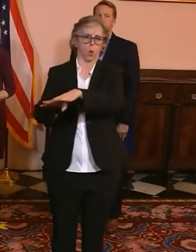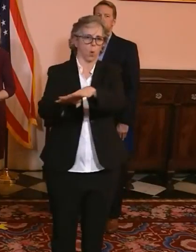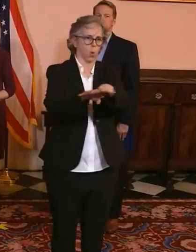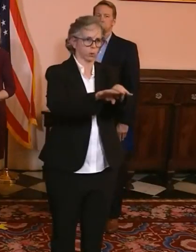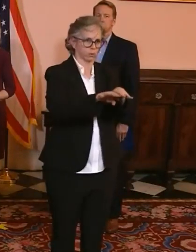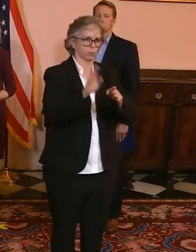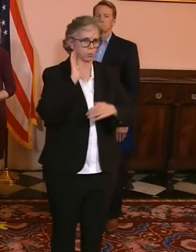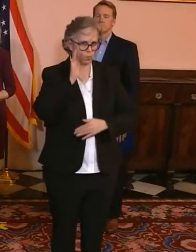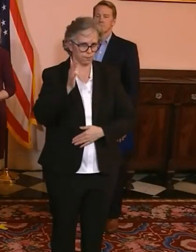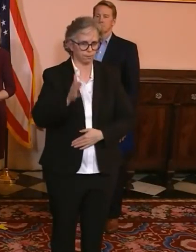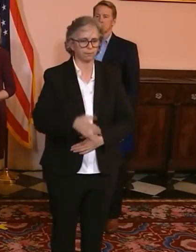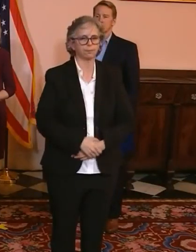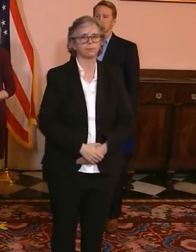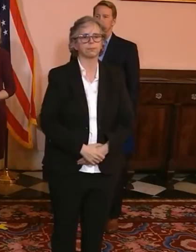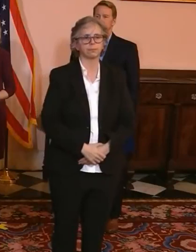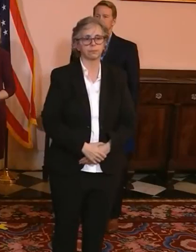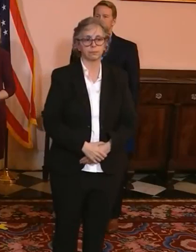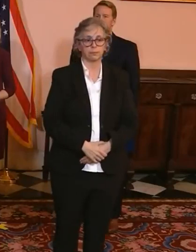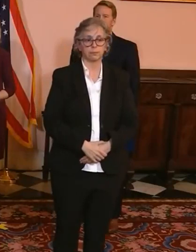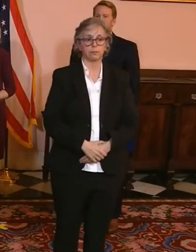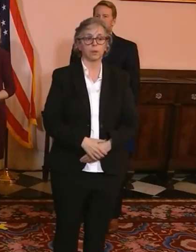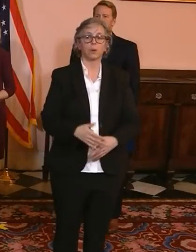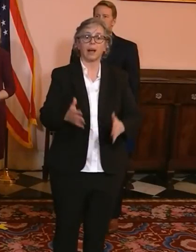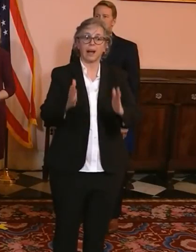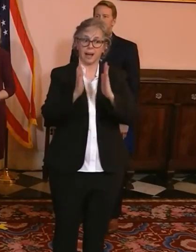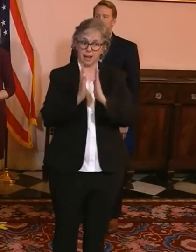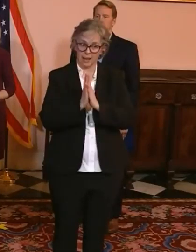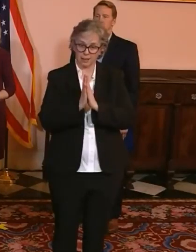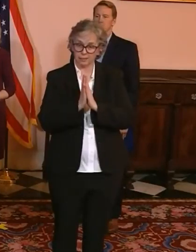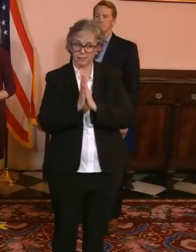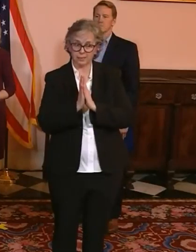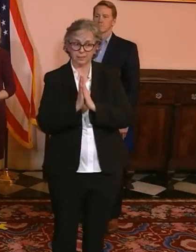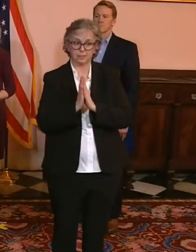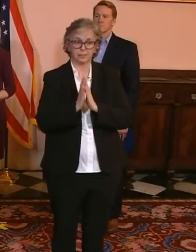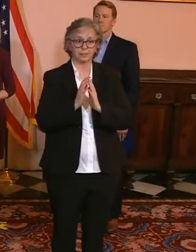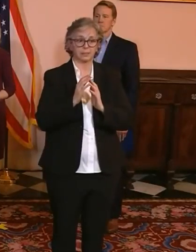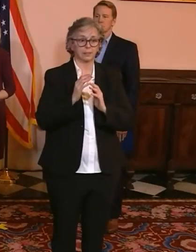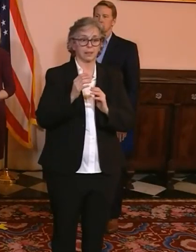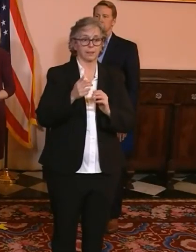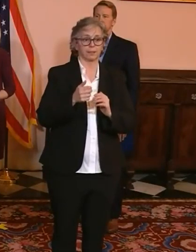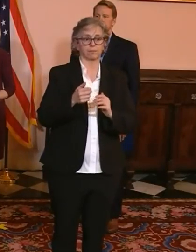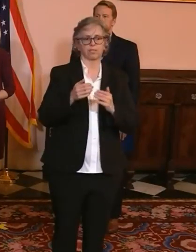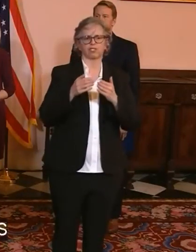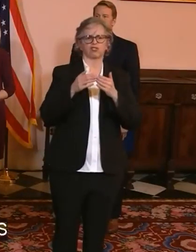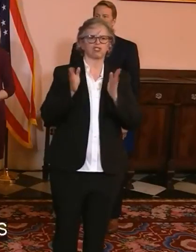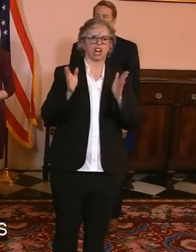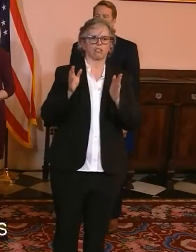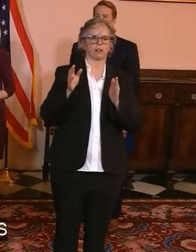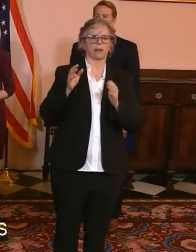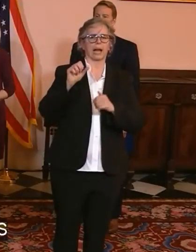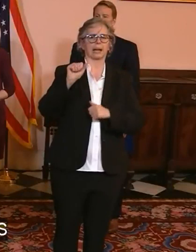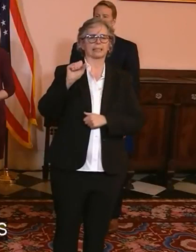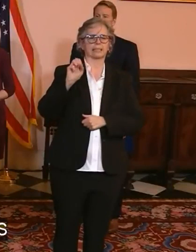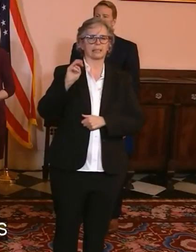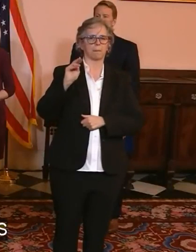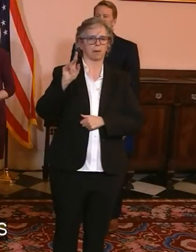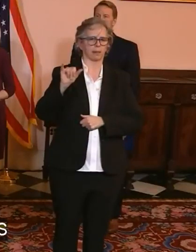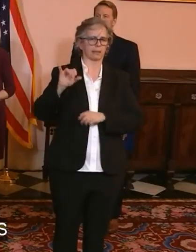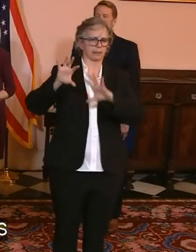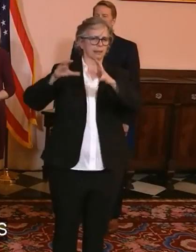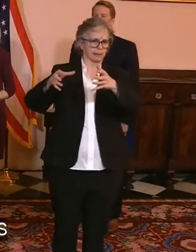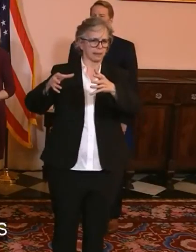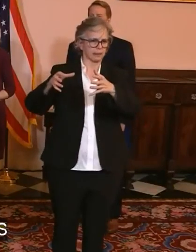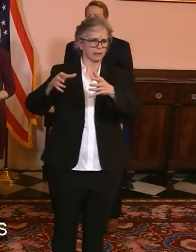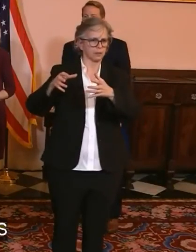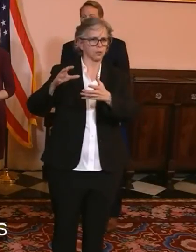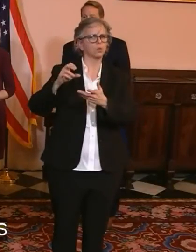We will be asking the General Assembly to pass legislation that will grant a grace